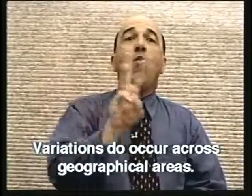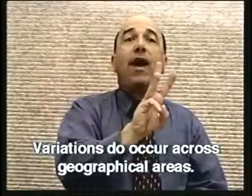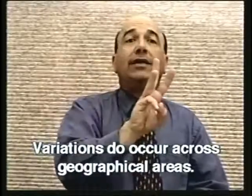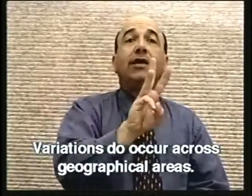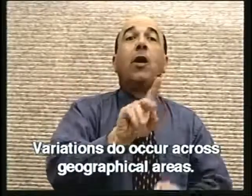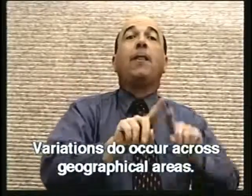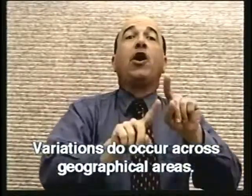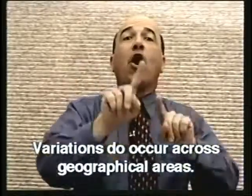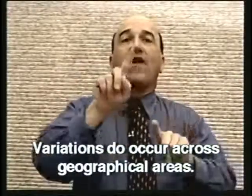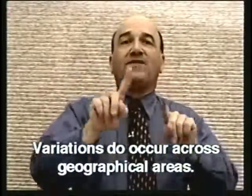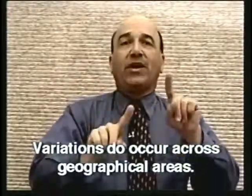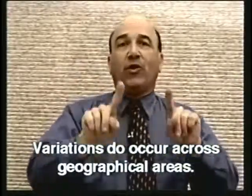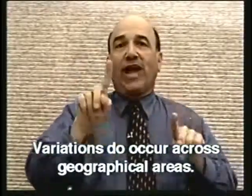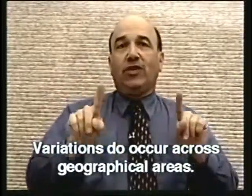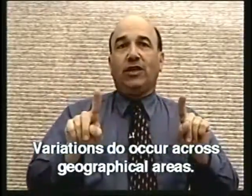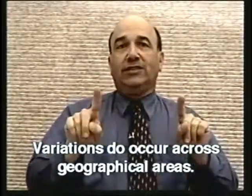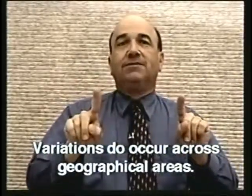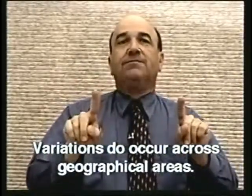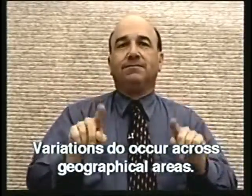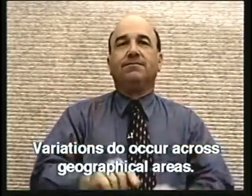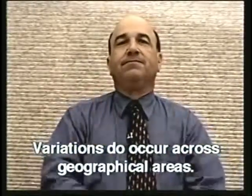west, there are variations.